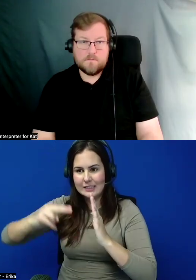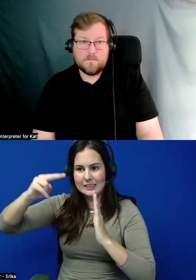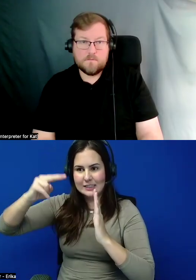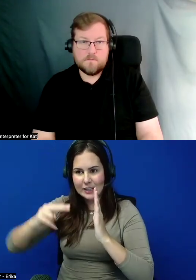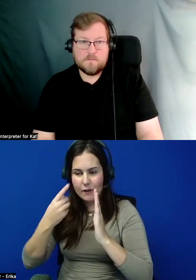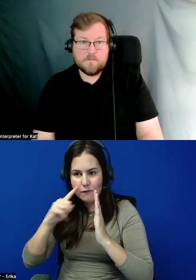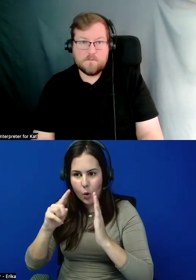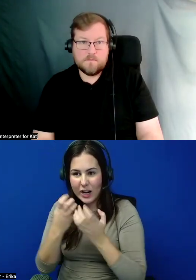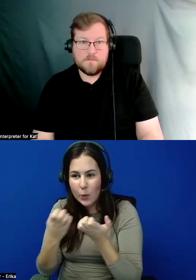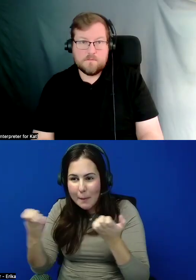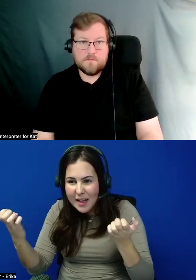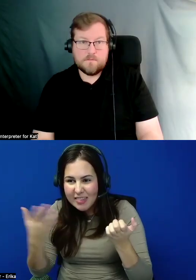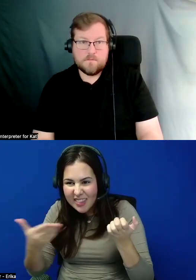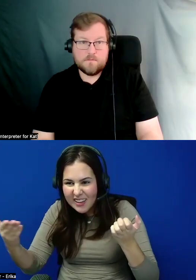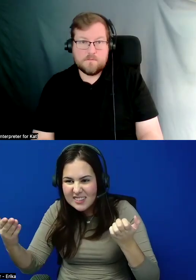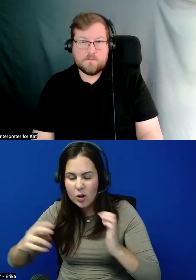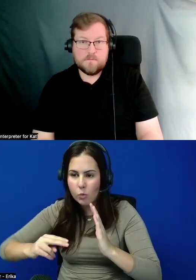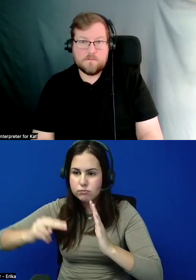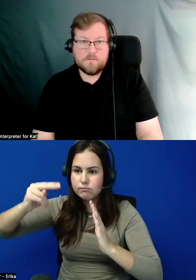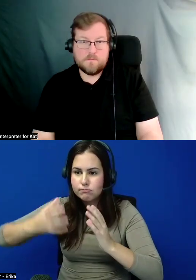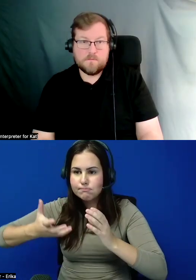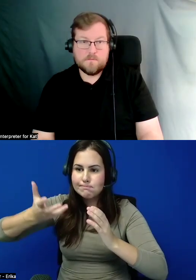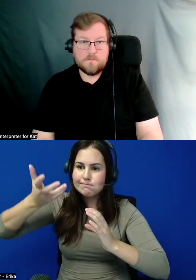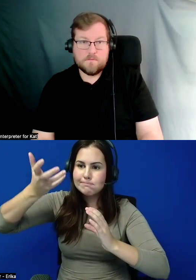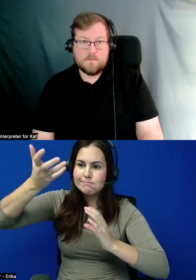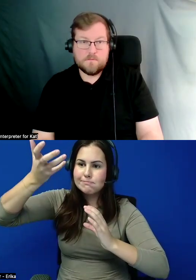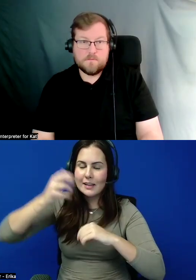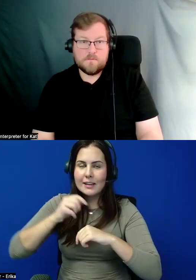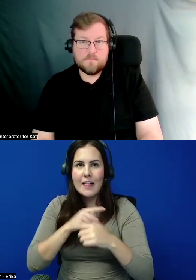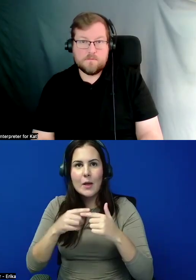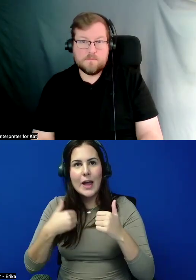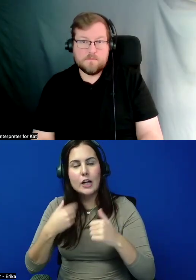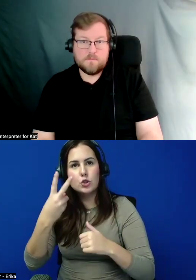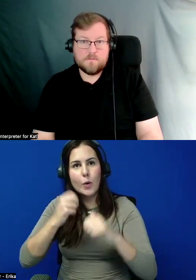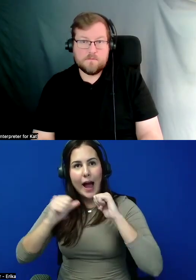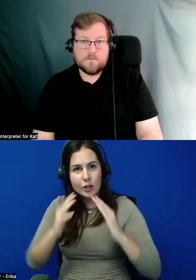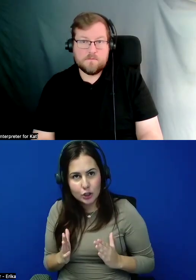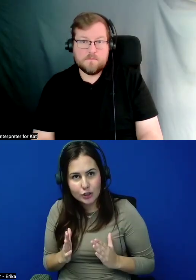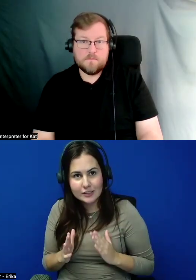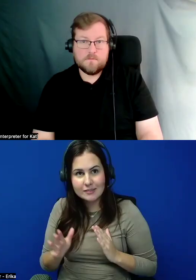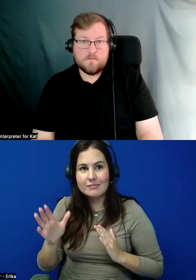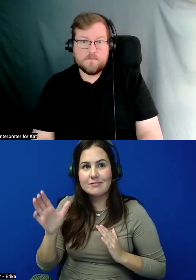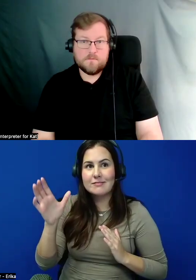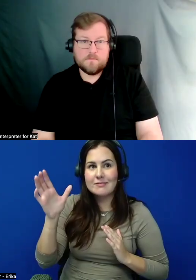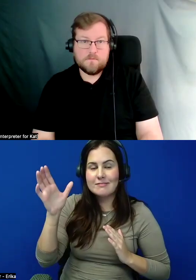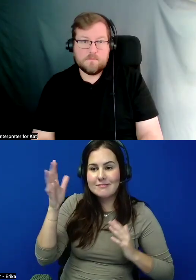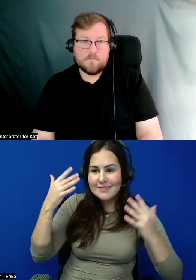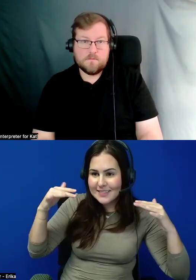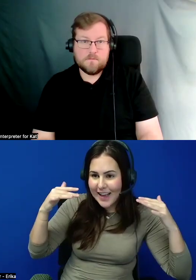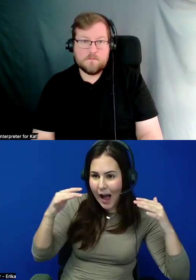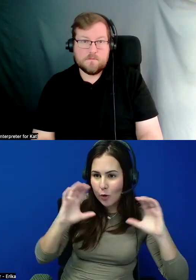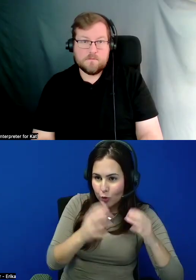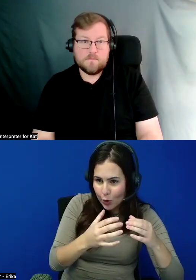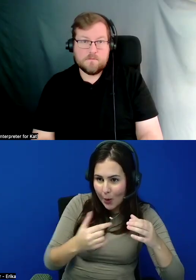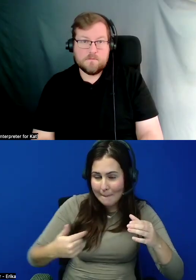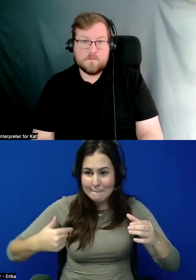would have the 2 actors, sound, camera, and me in the room to film, and then we'd be like, okay, we need